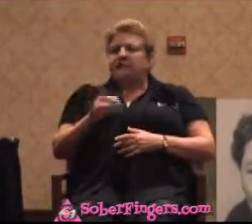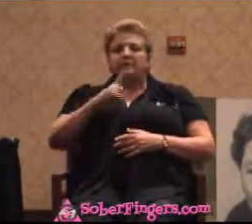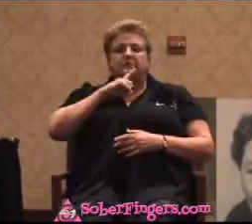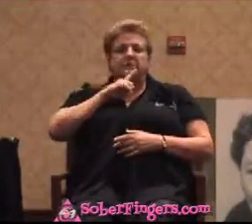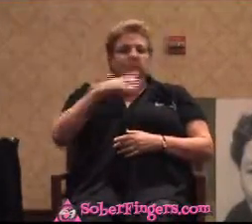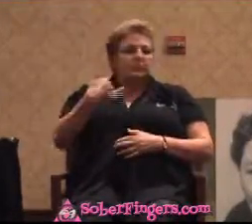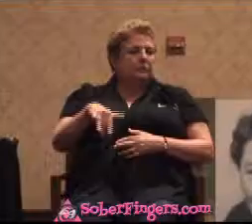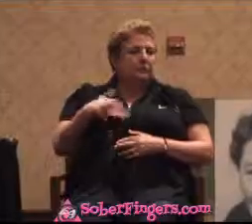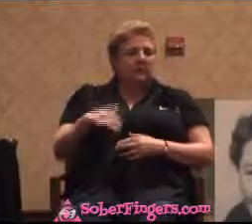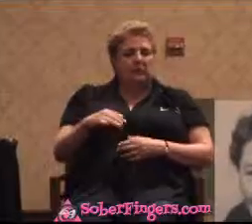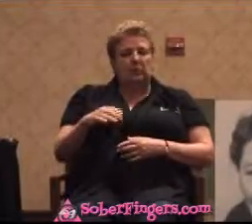unbelievable.